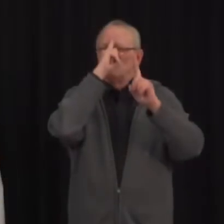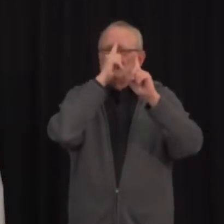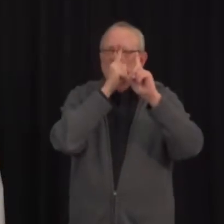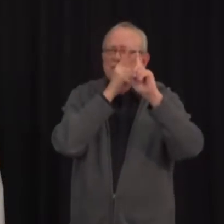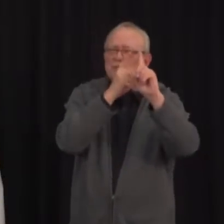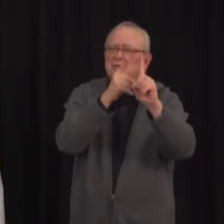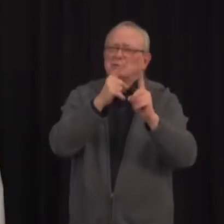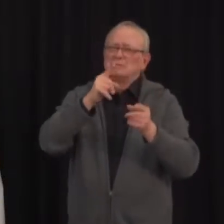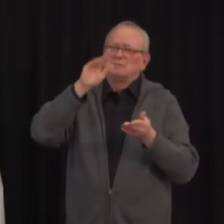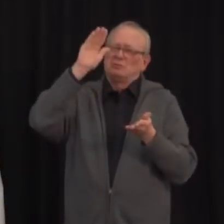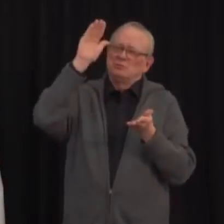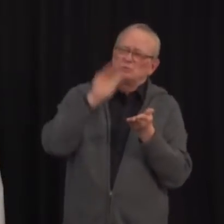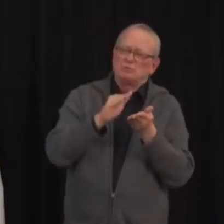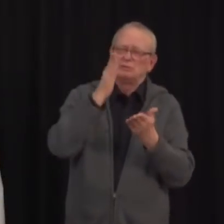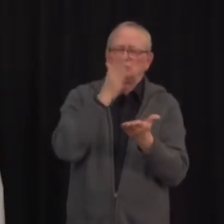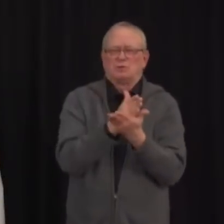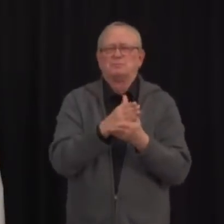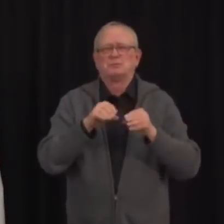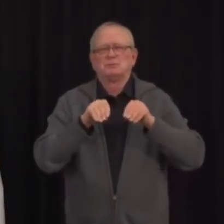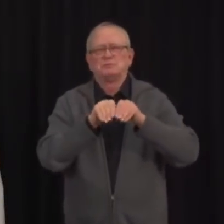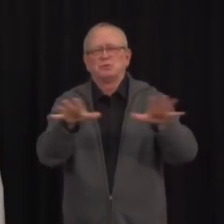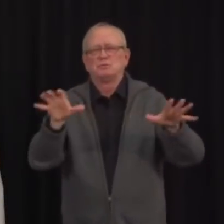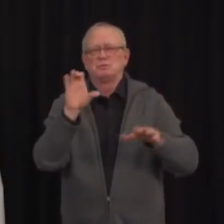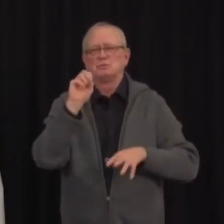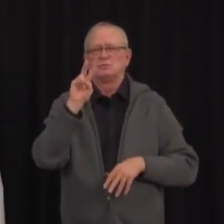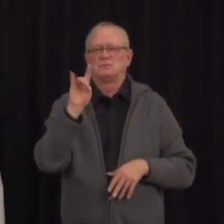Over the last 24 hours, we have identified